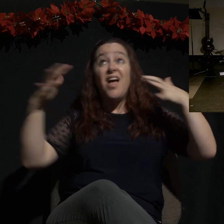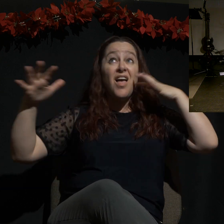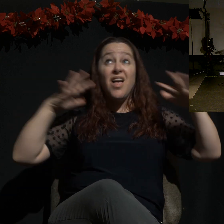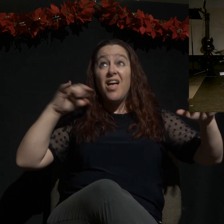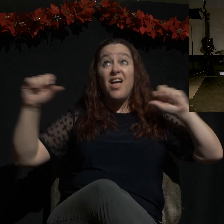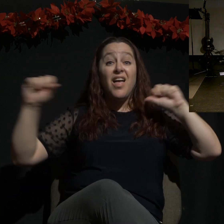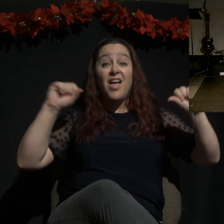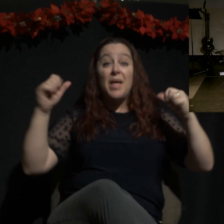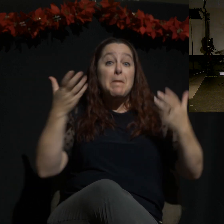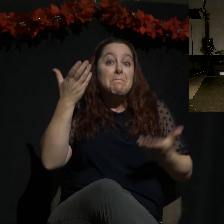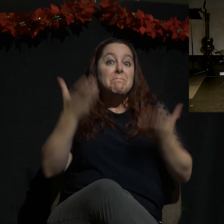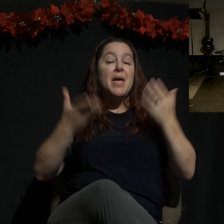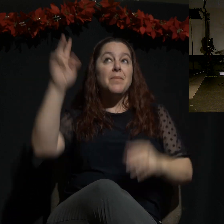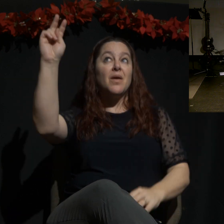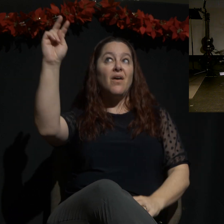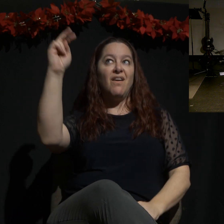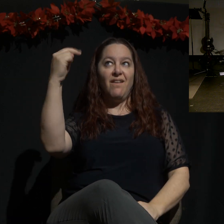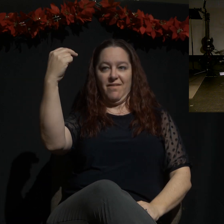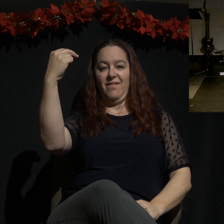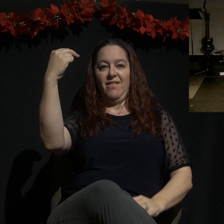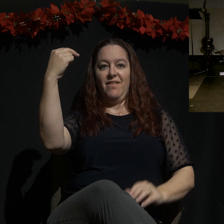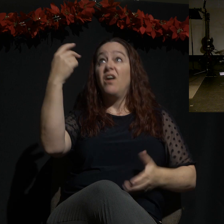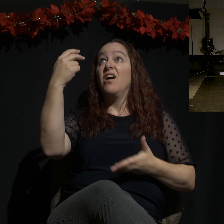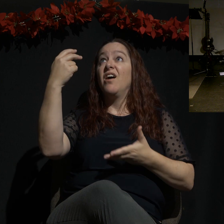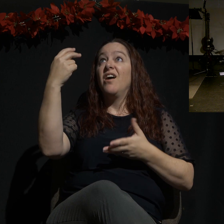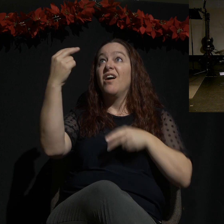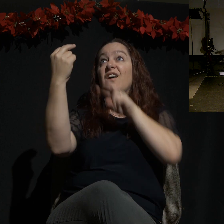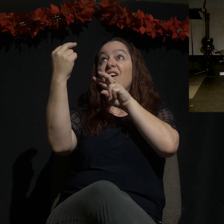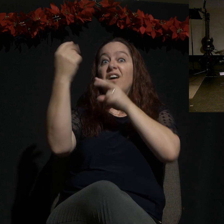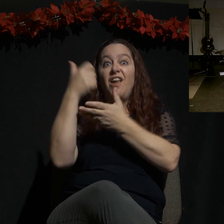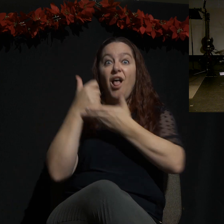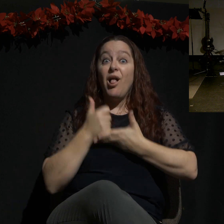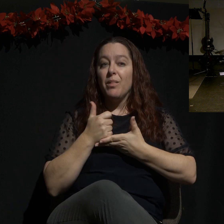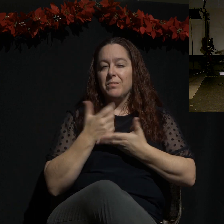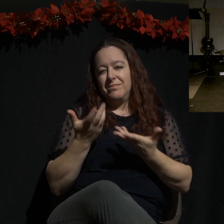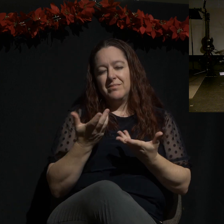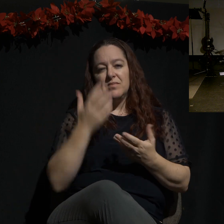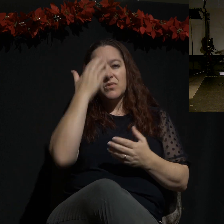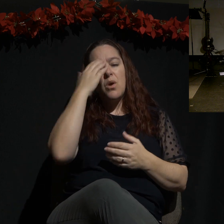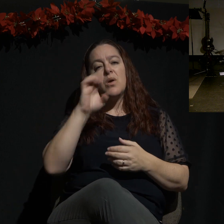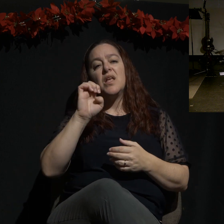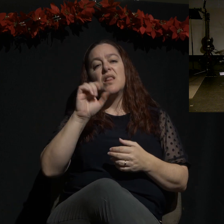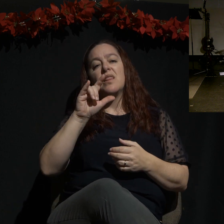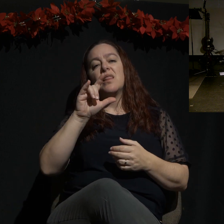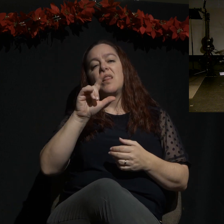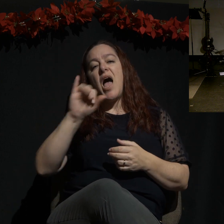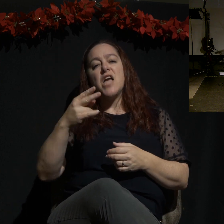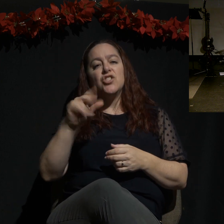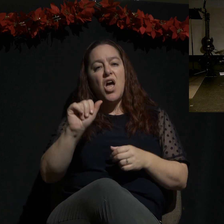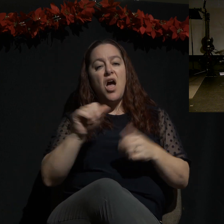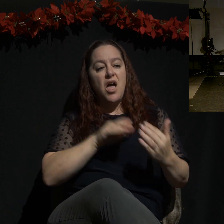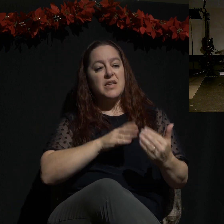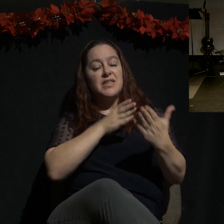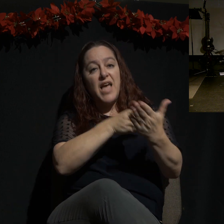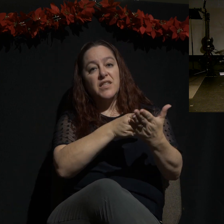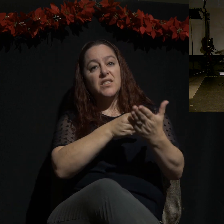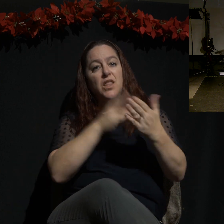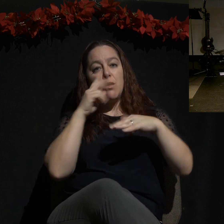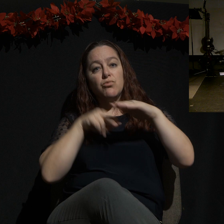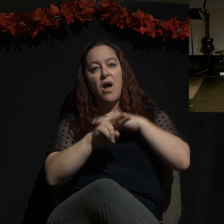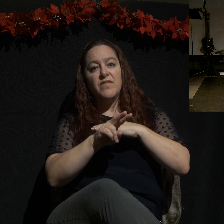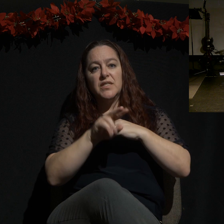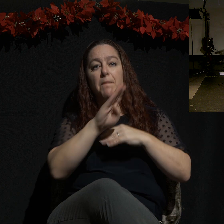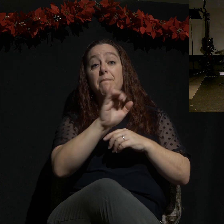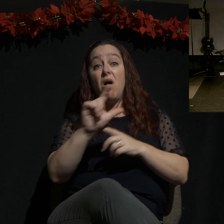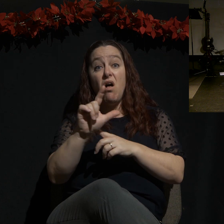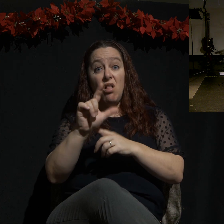maybe he'll see us and help us out with something. You think about the time when Elijah went up against the prophets of Baal, and they had